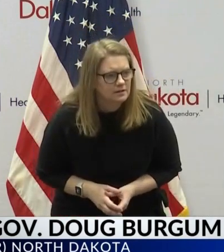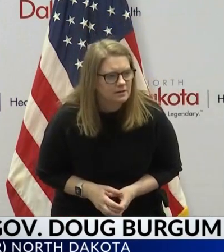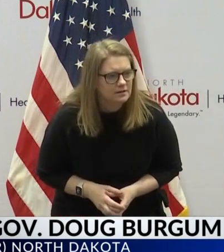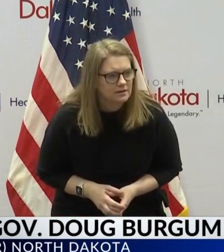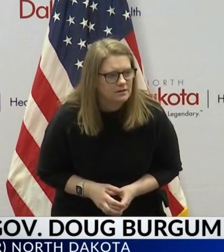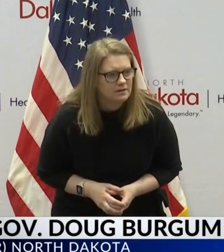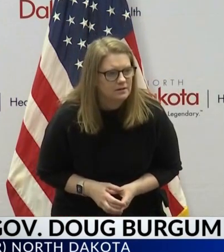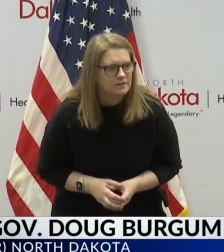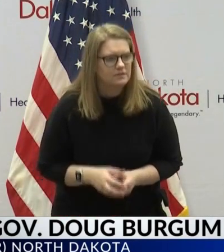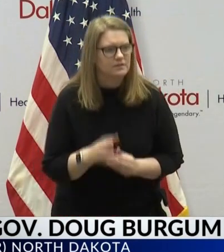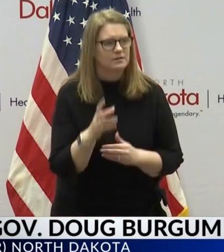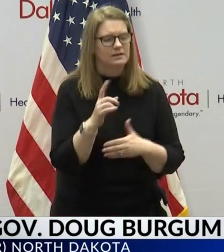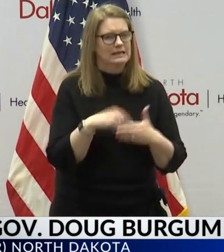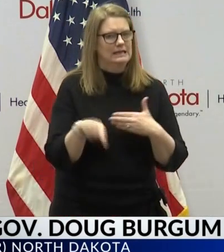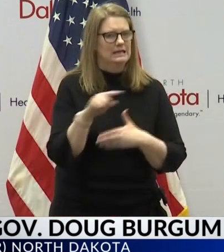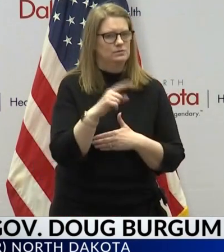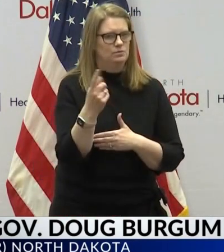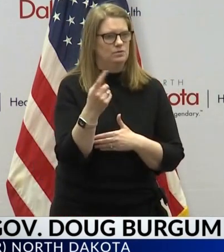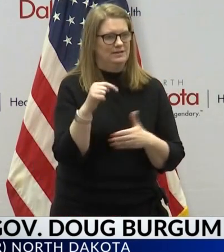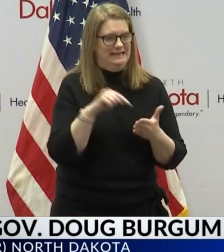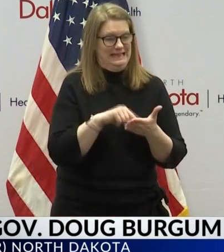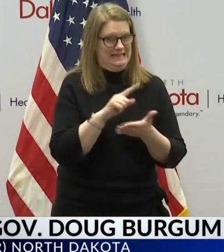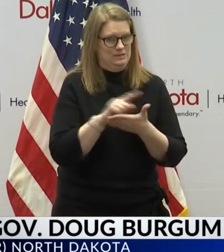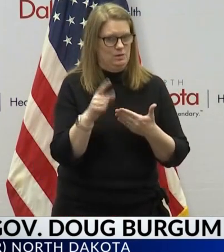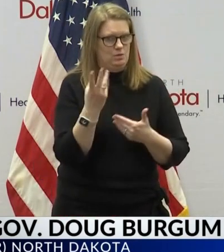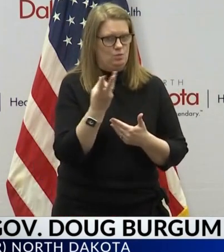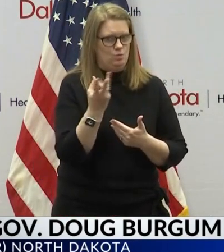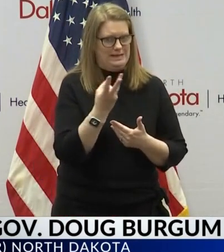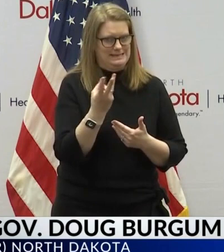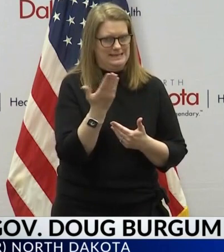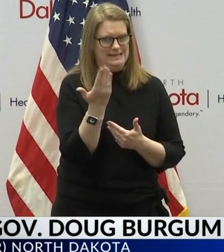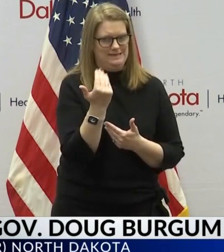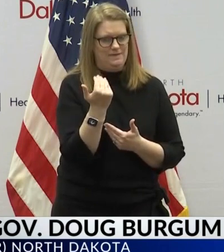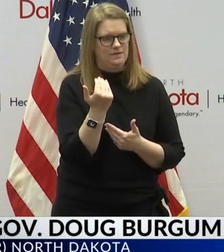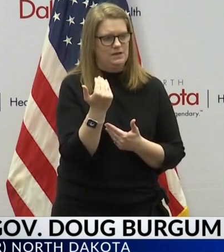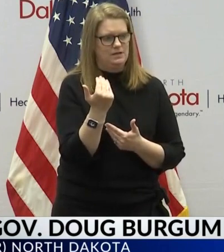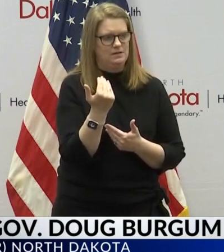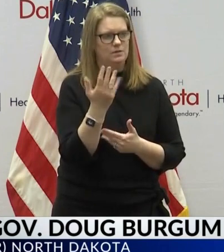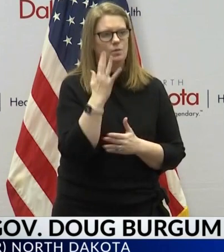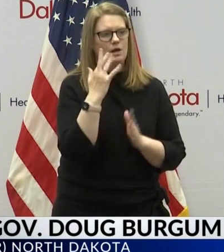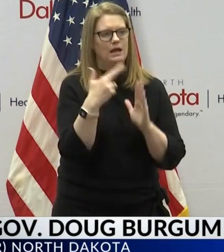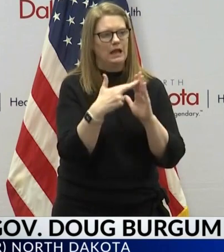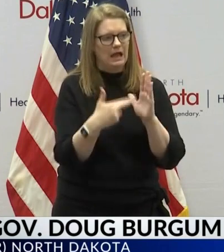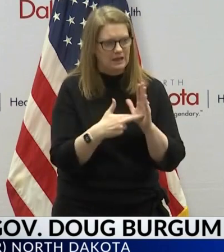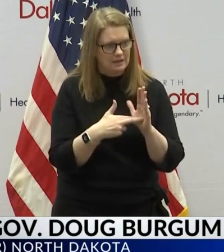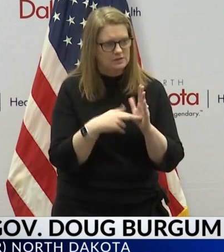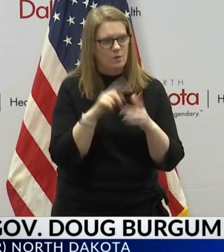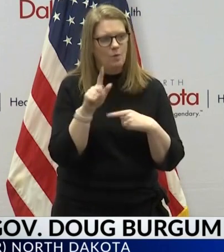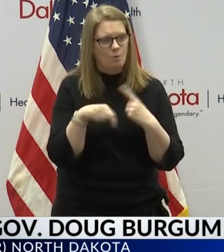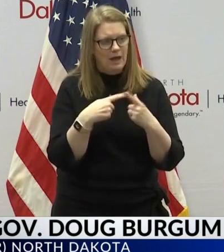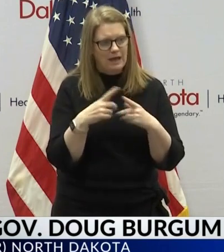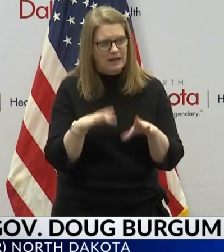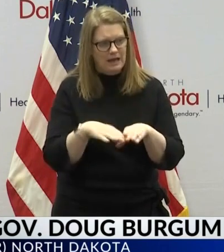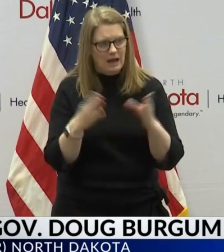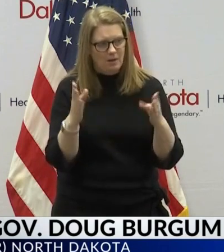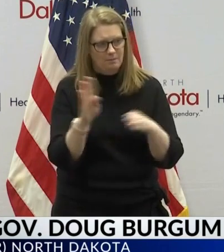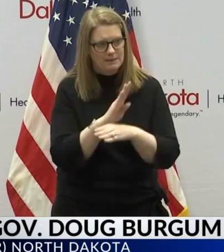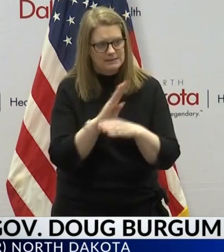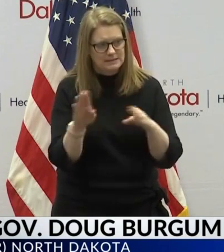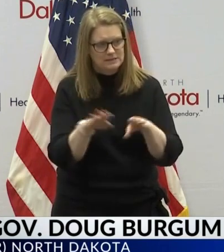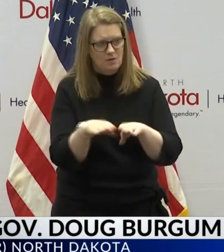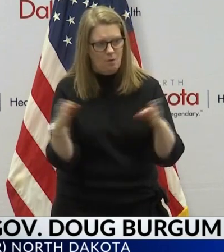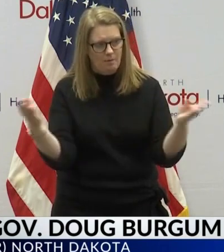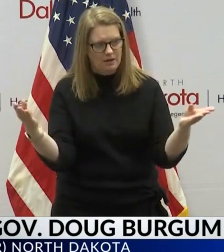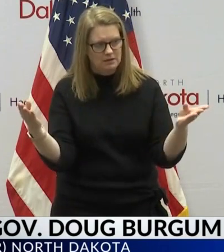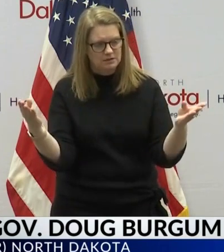the 15th, which will be Wednesday, you'll have more guidance on when and how businesses will reopen. Are you still going to try